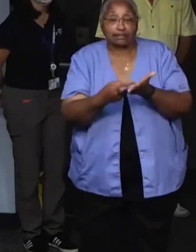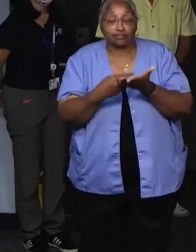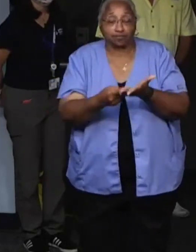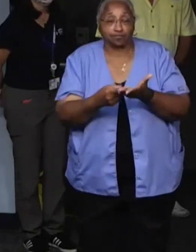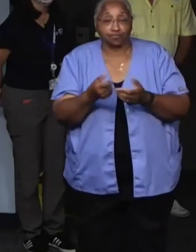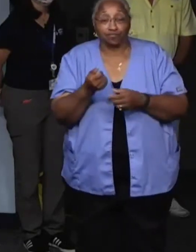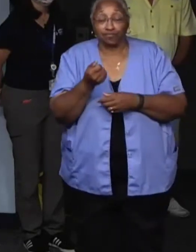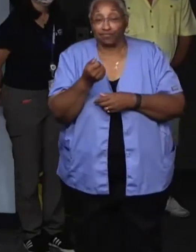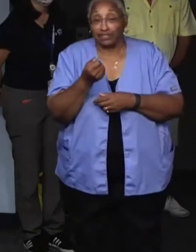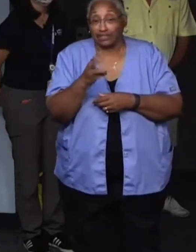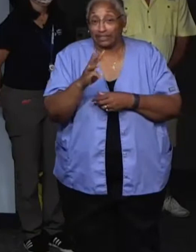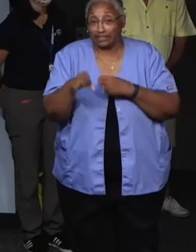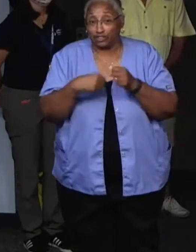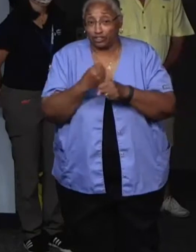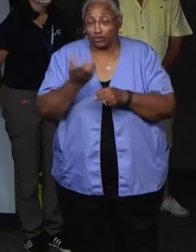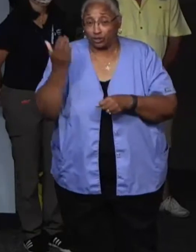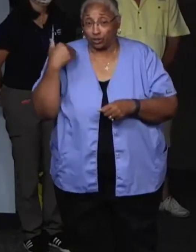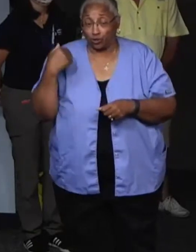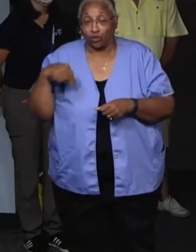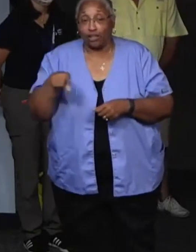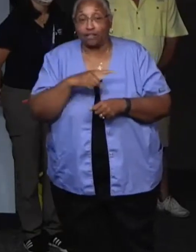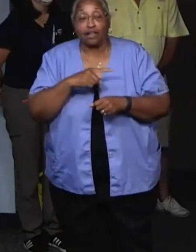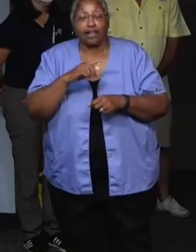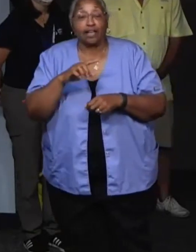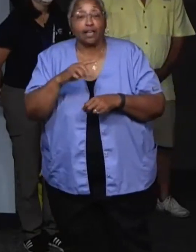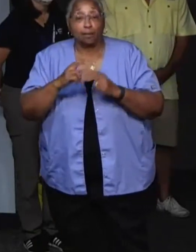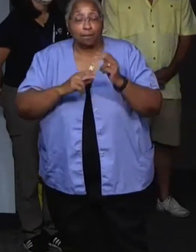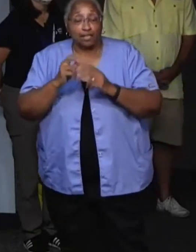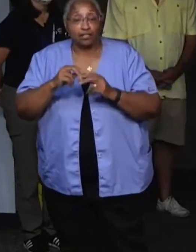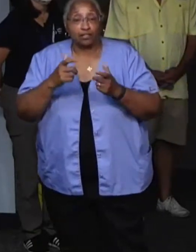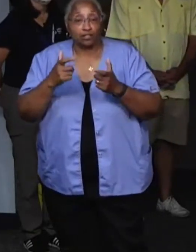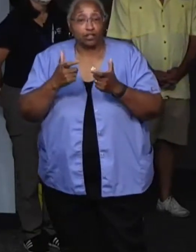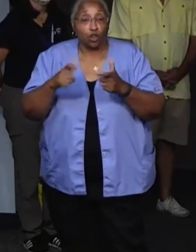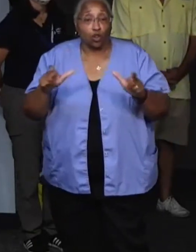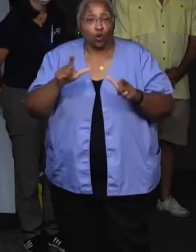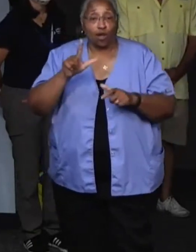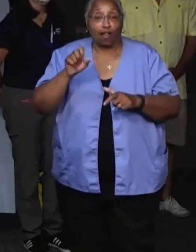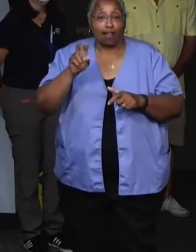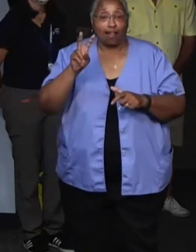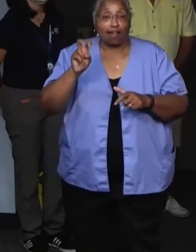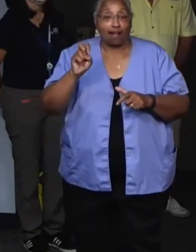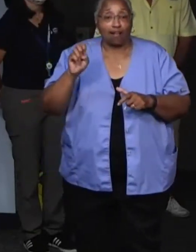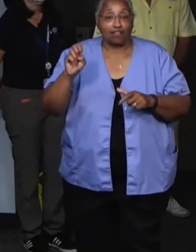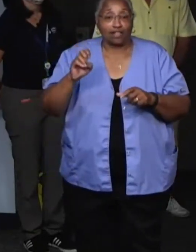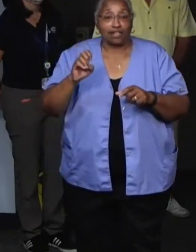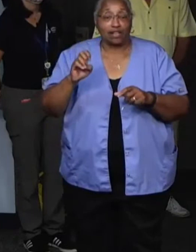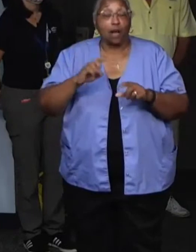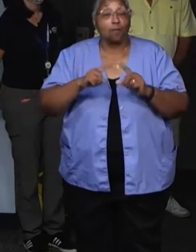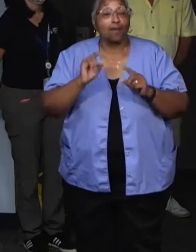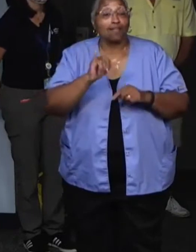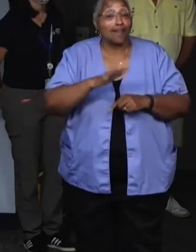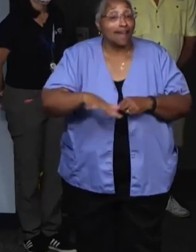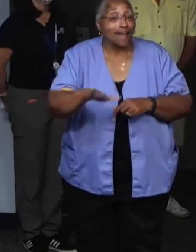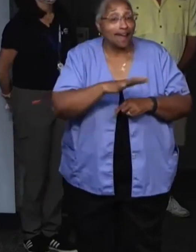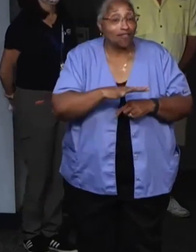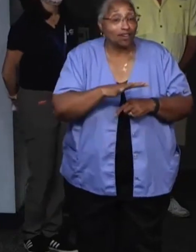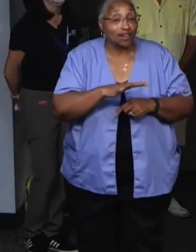16 years ago they built large levees that protected most of our region. And they left Lafitte, Crown Point, Barataria